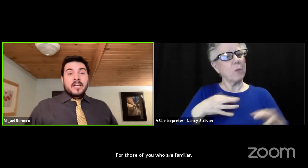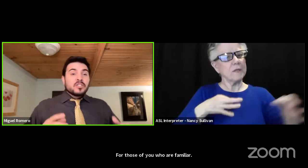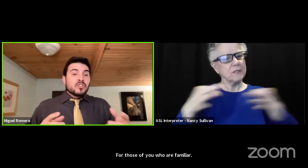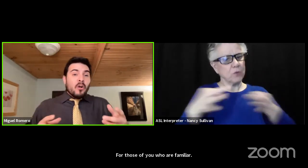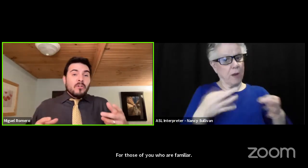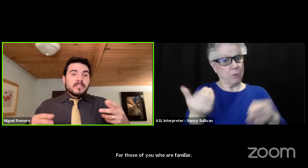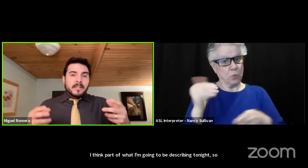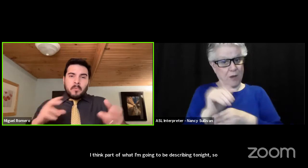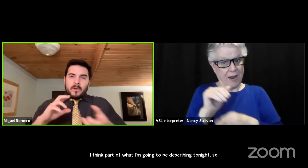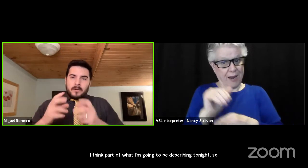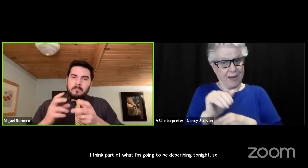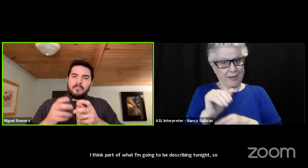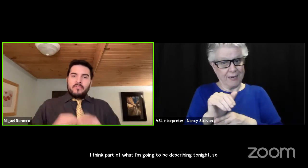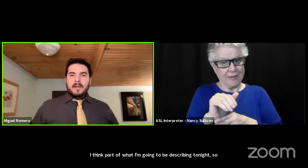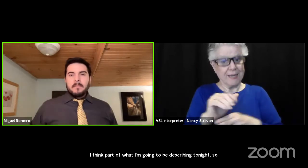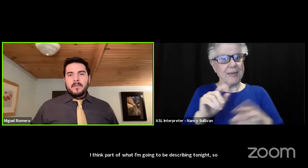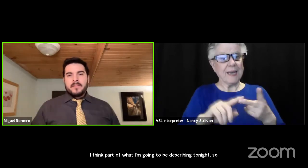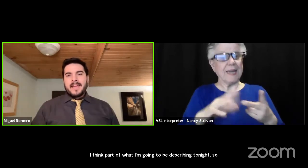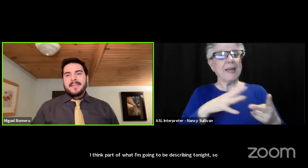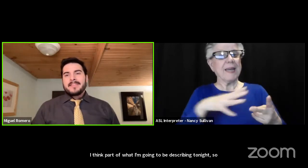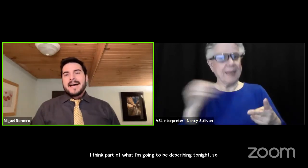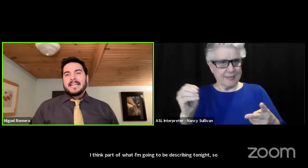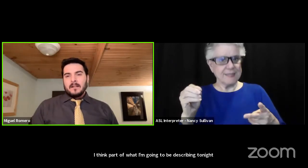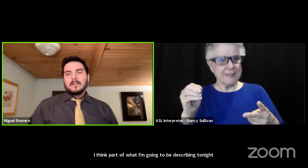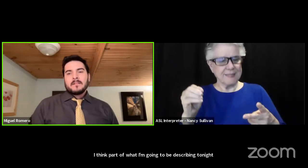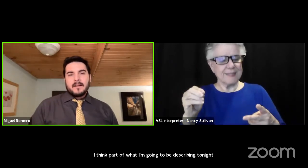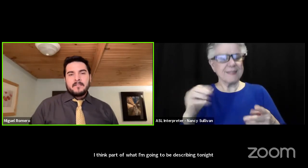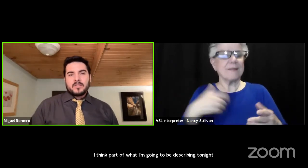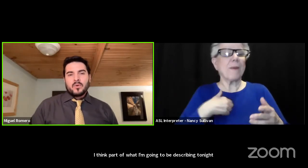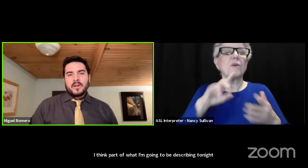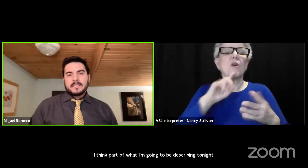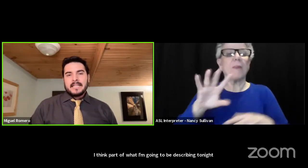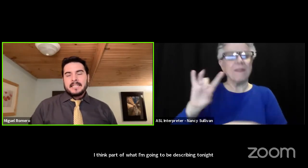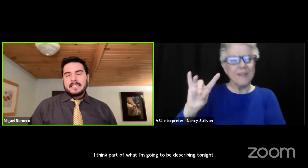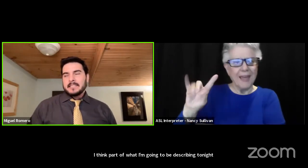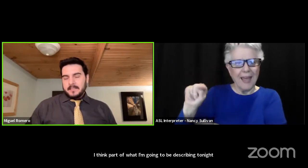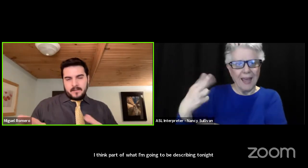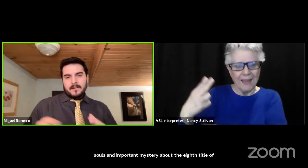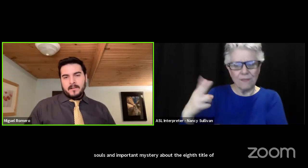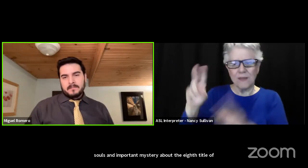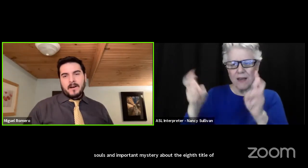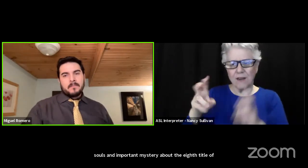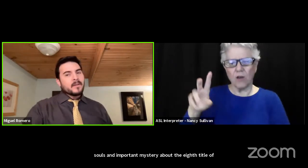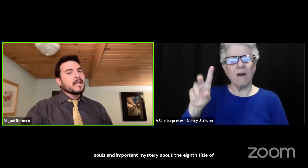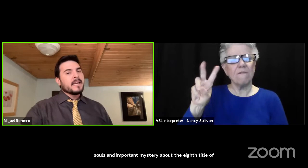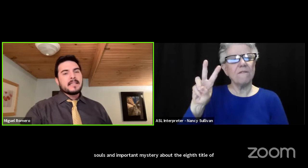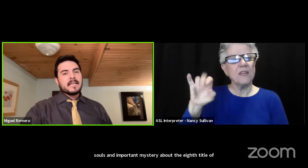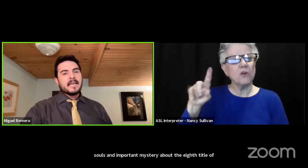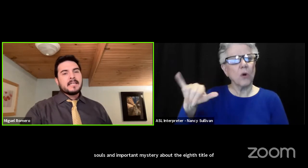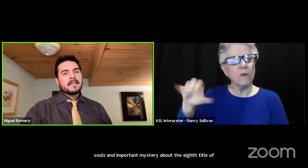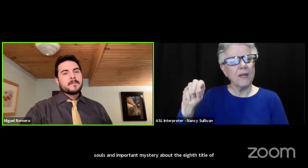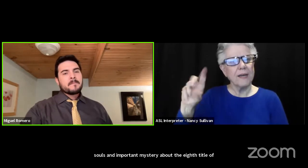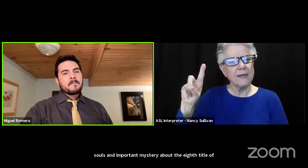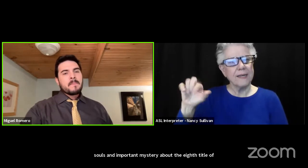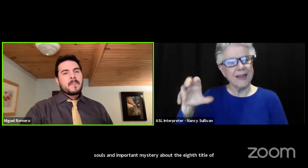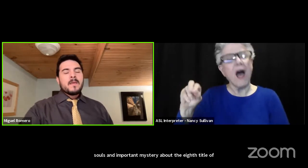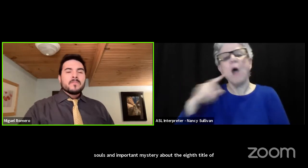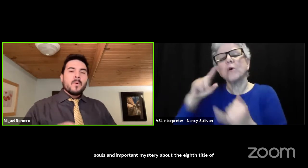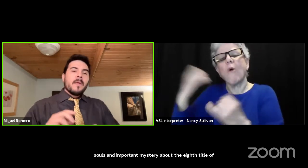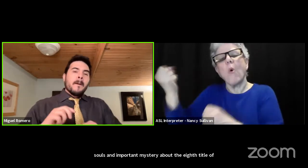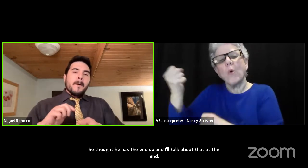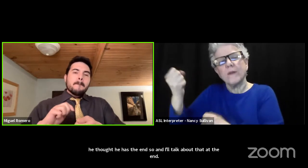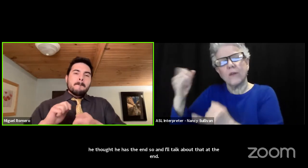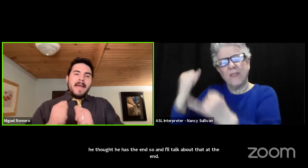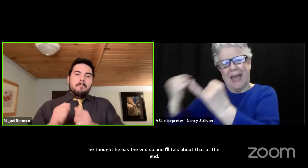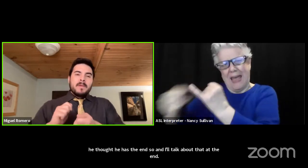tonight solves an important mystery about the eighth title of Historias de Indies, and I'll talk about that at the end.